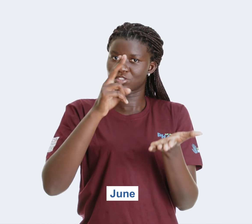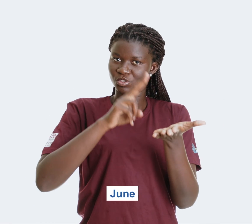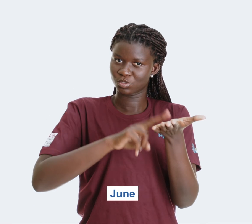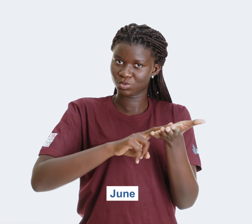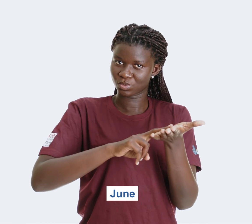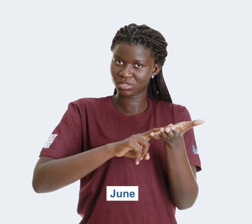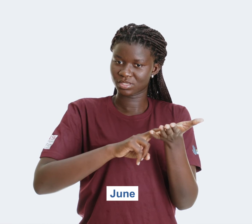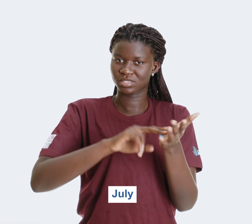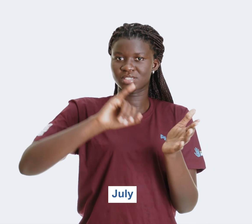June,